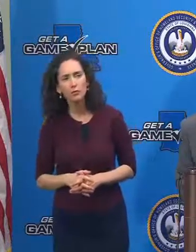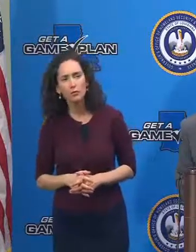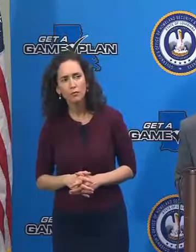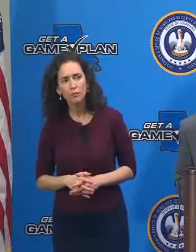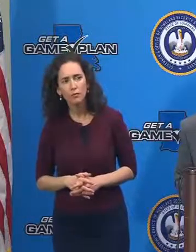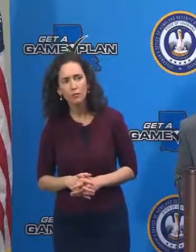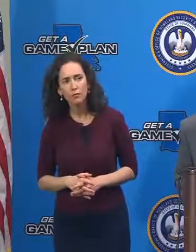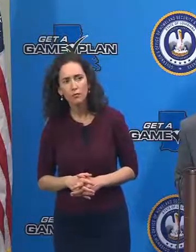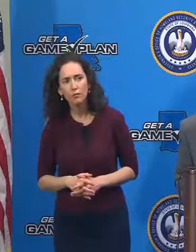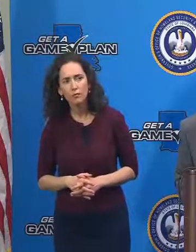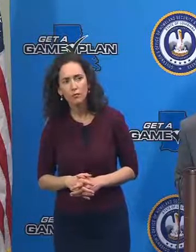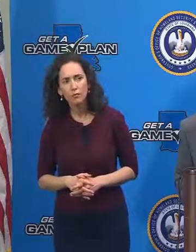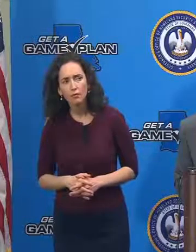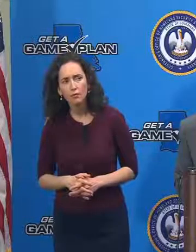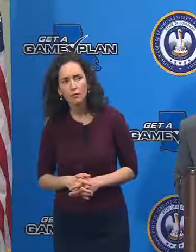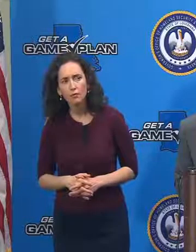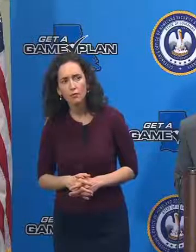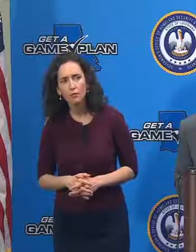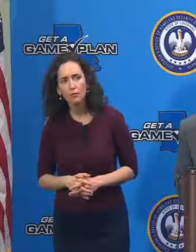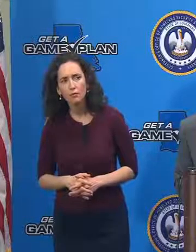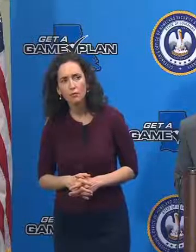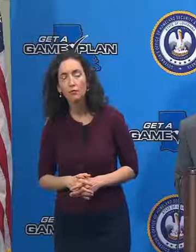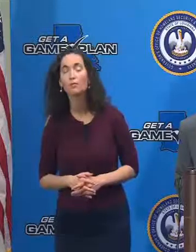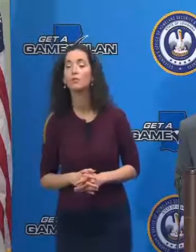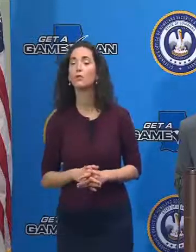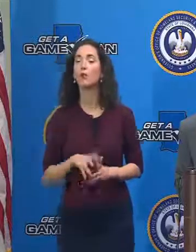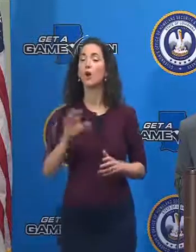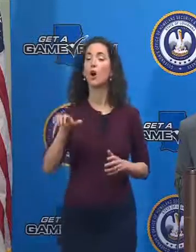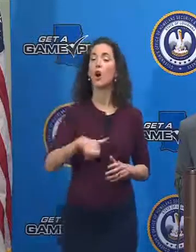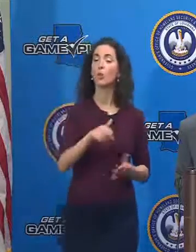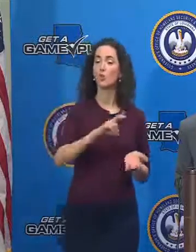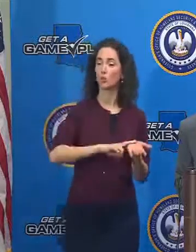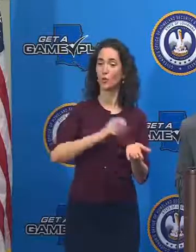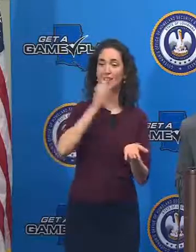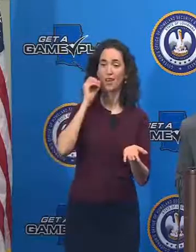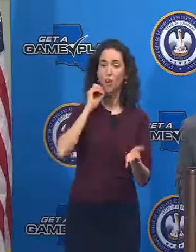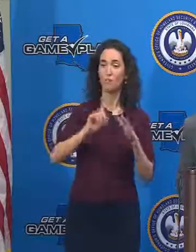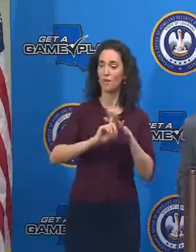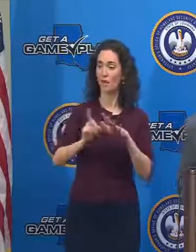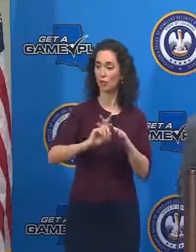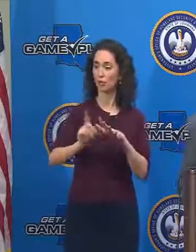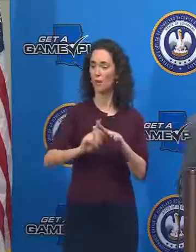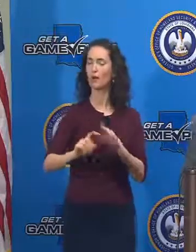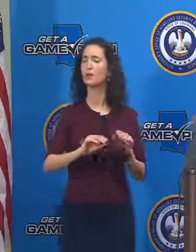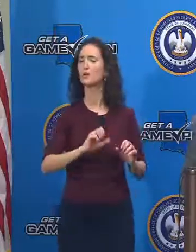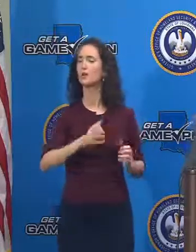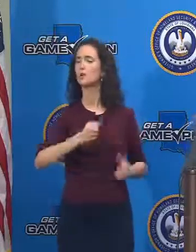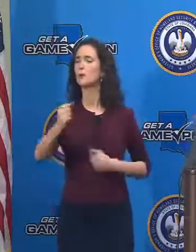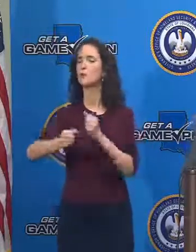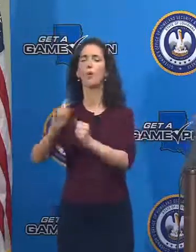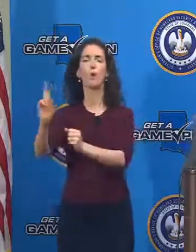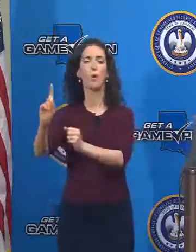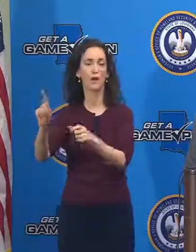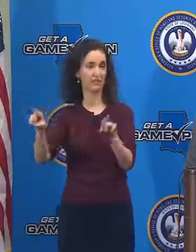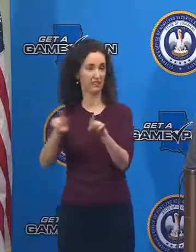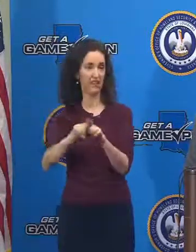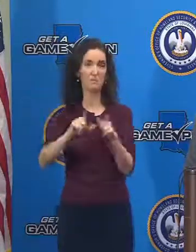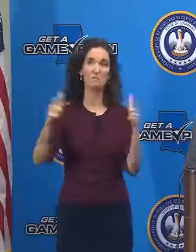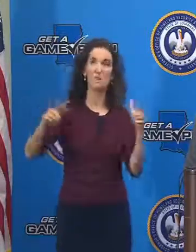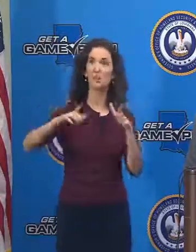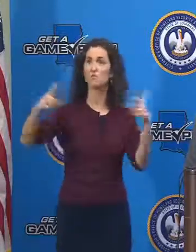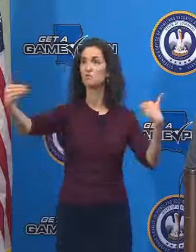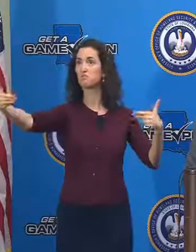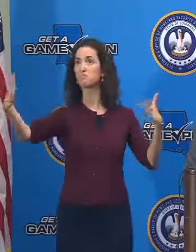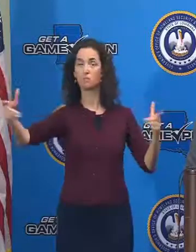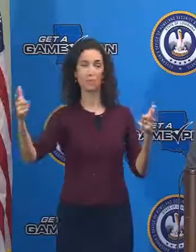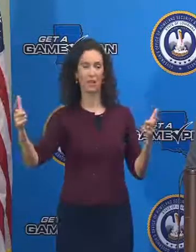were those people also in congregate settings or warehouse-like settings? I will have to check on that for you. I don't know offhand.